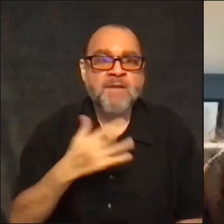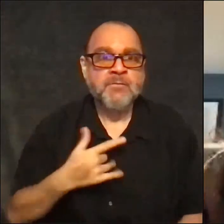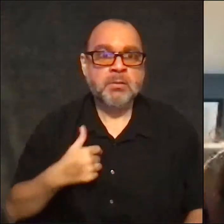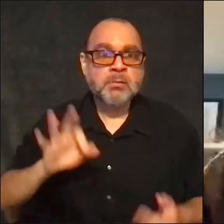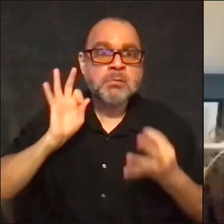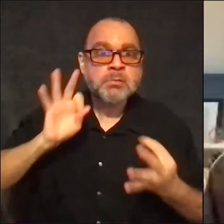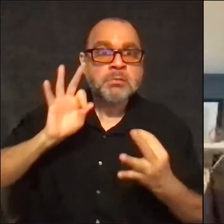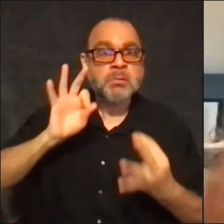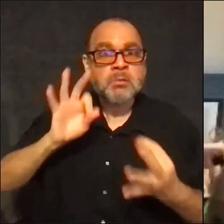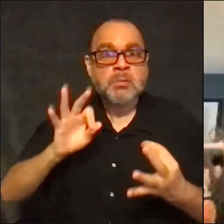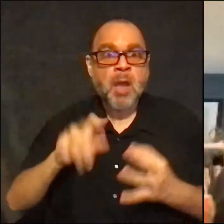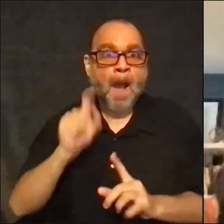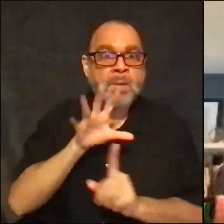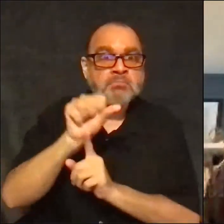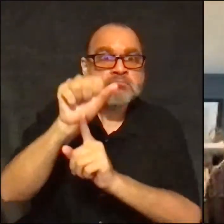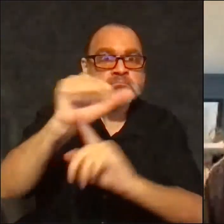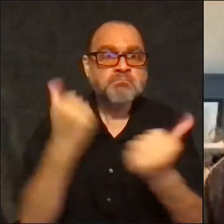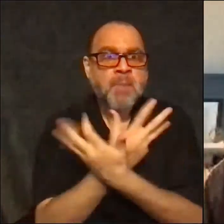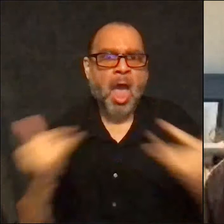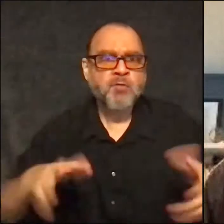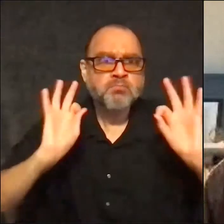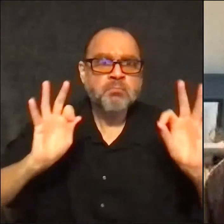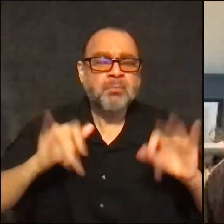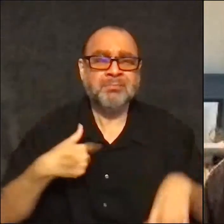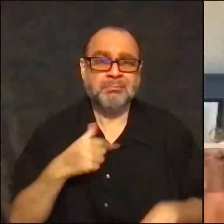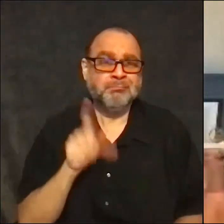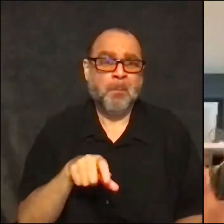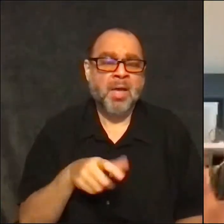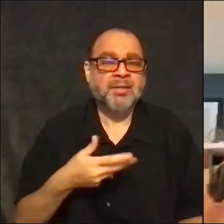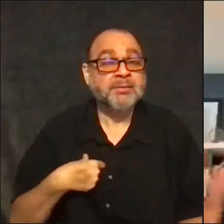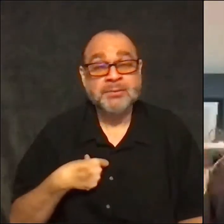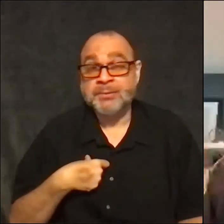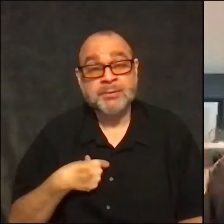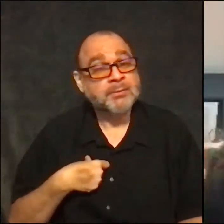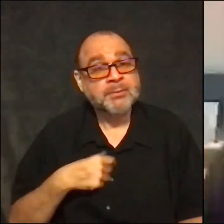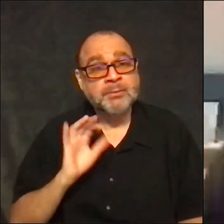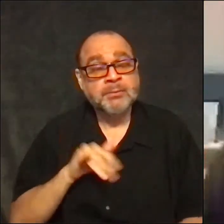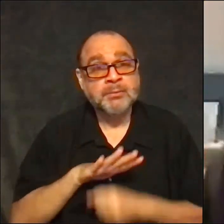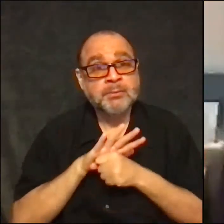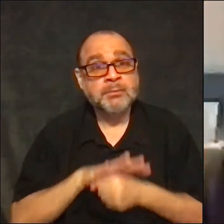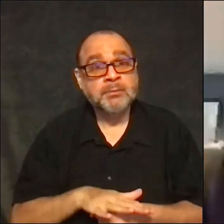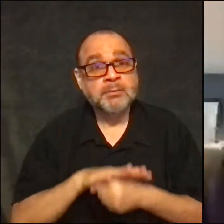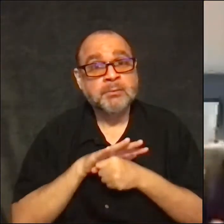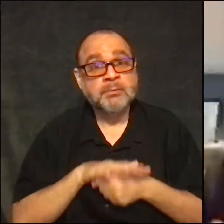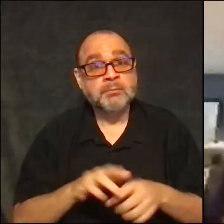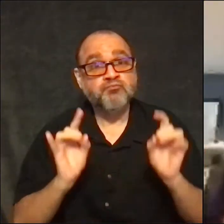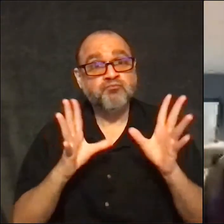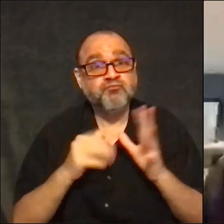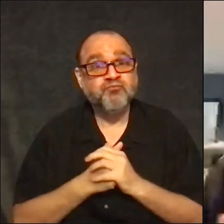said earlier, if you find yourself in a similar situation and you're later on in your life, I'm not really sure how to help